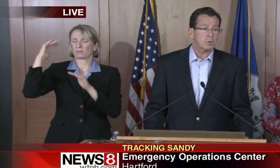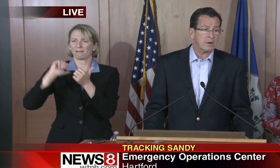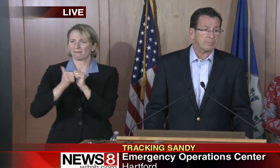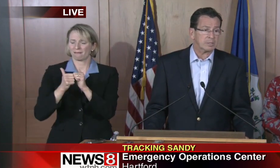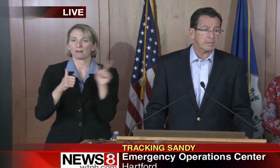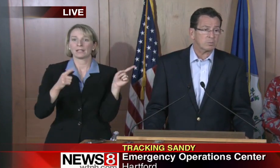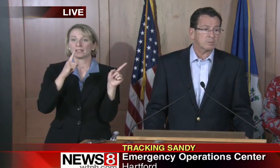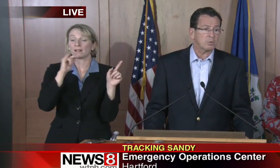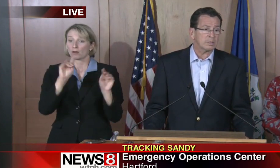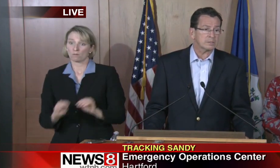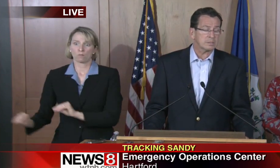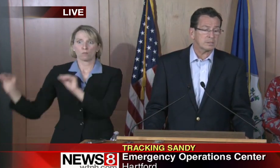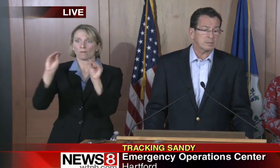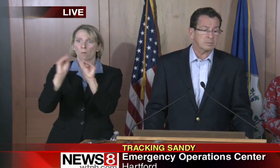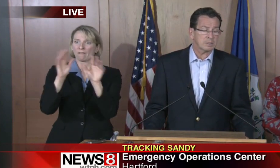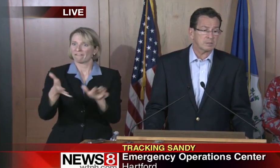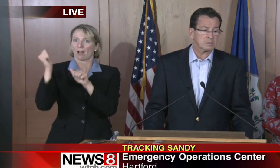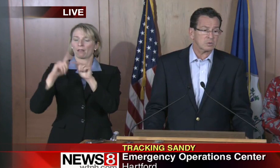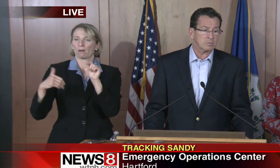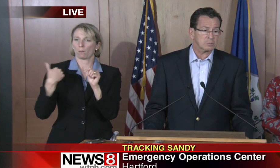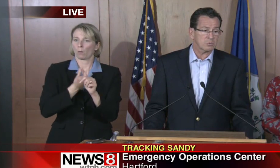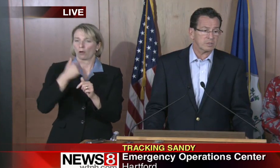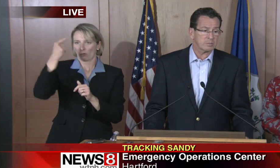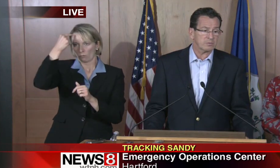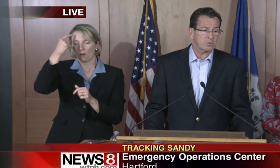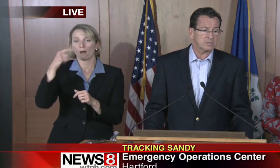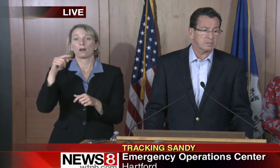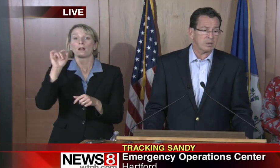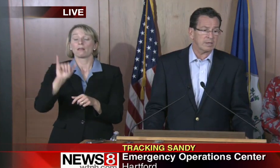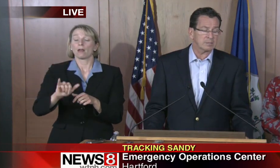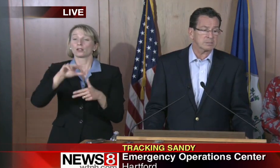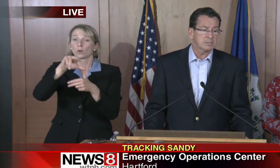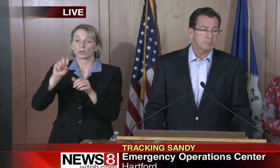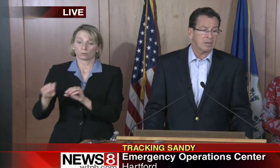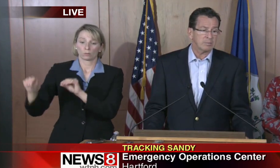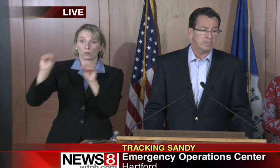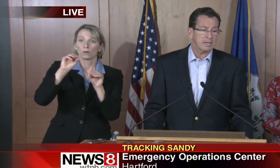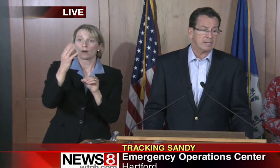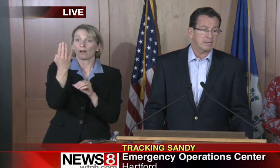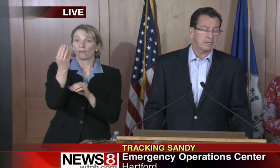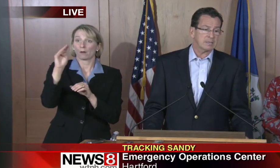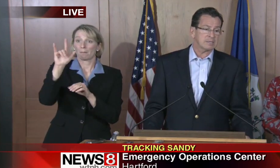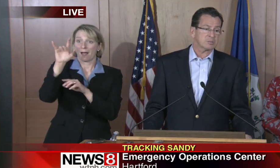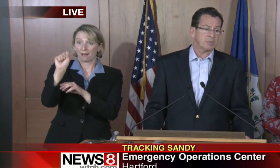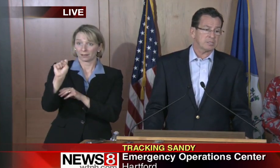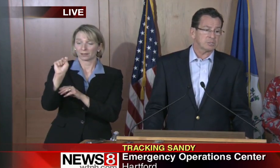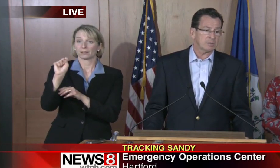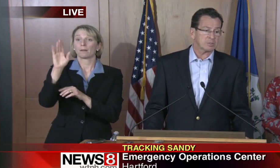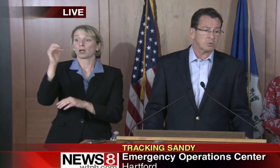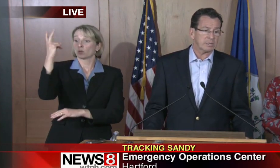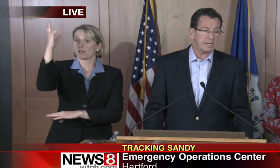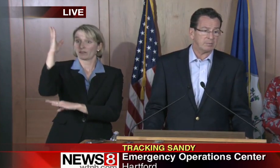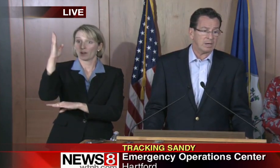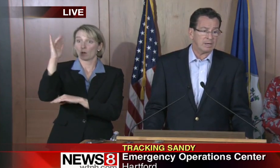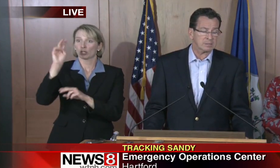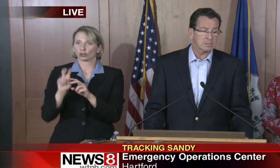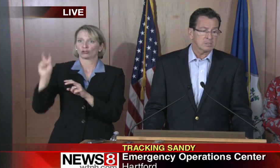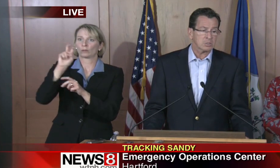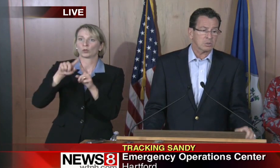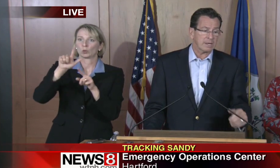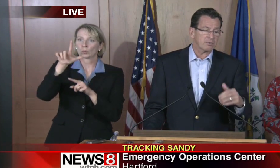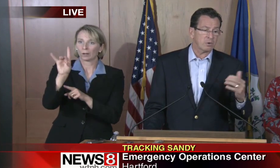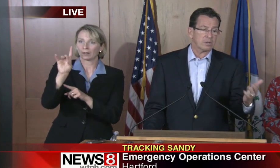moved much more rapidly. At one point, this storm was moving at about 14 miles. By midday, its speed had jumped to 28